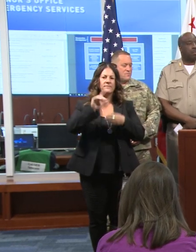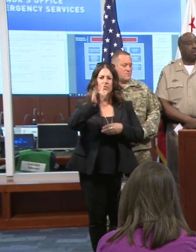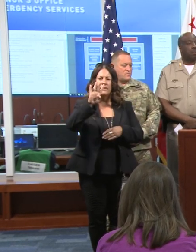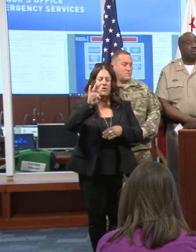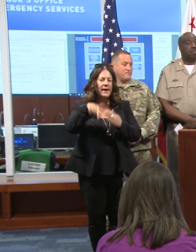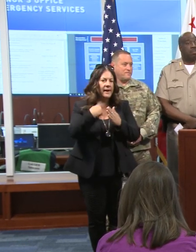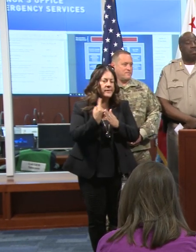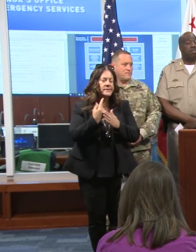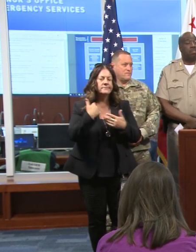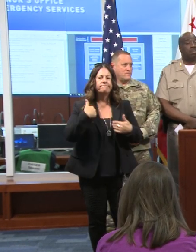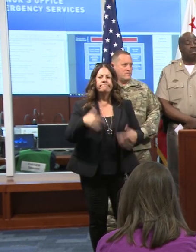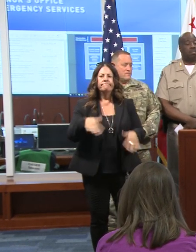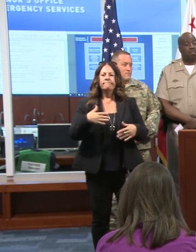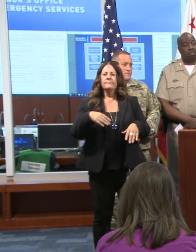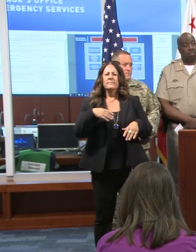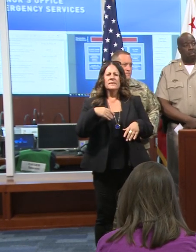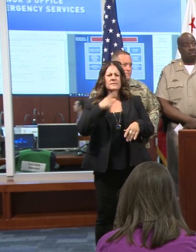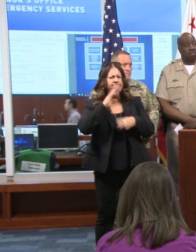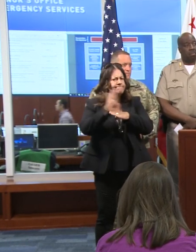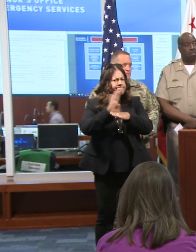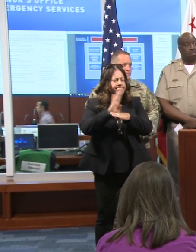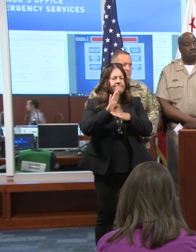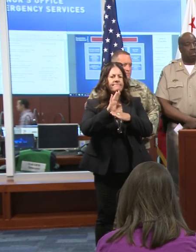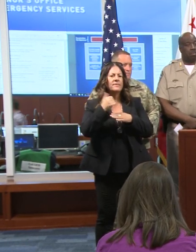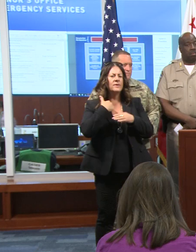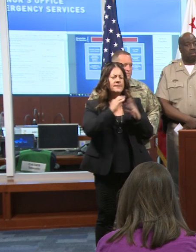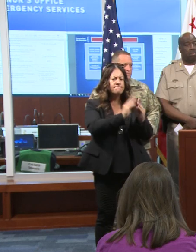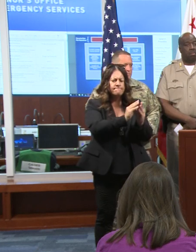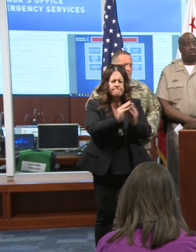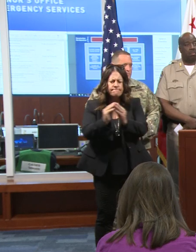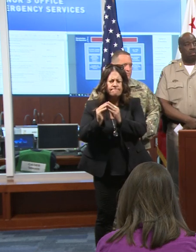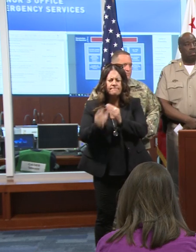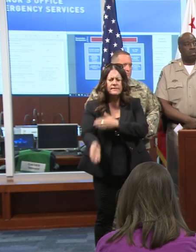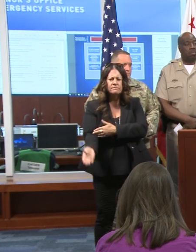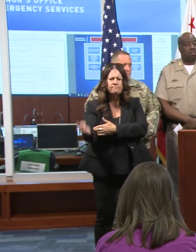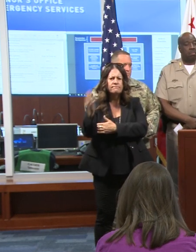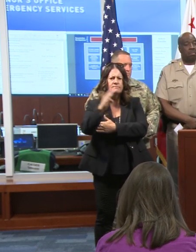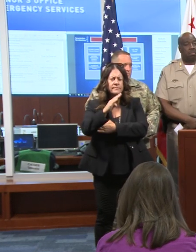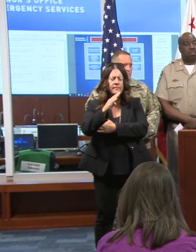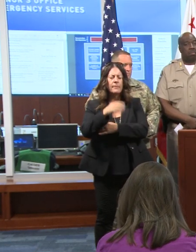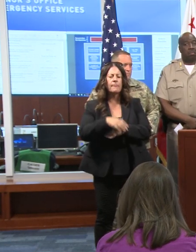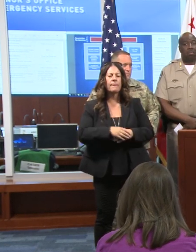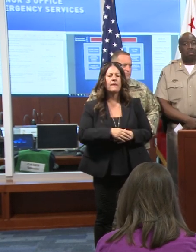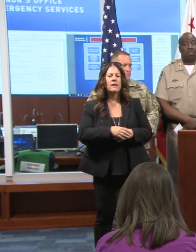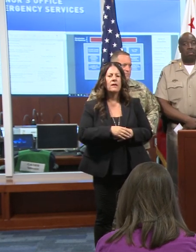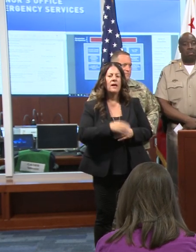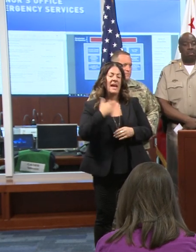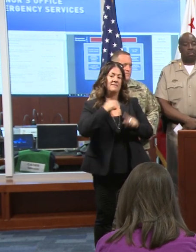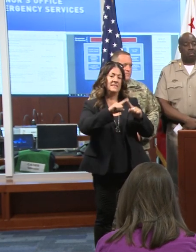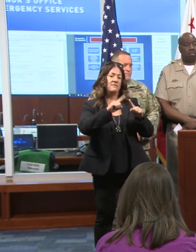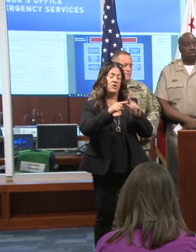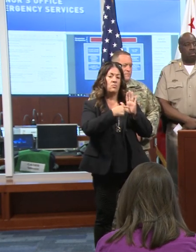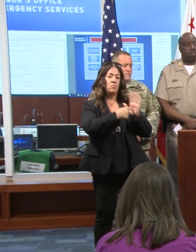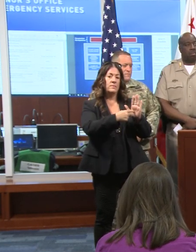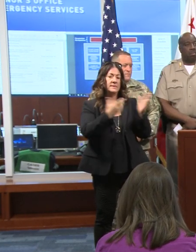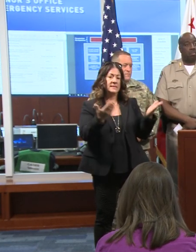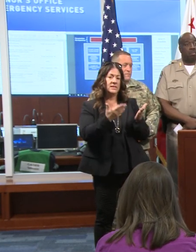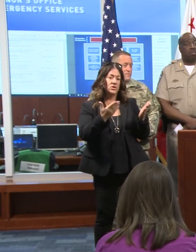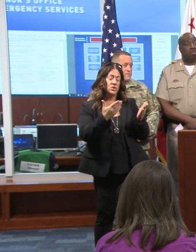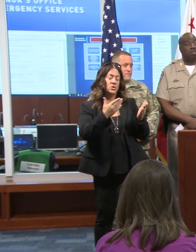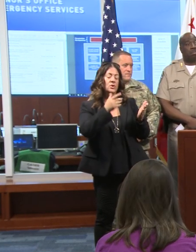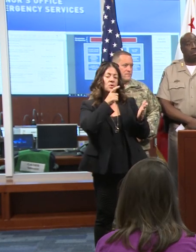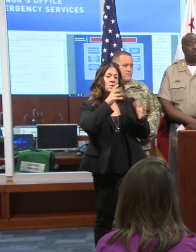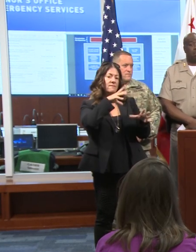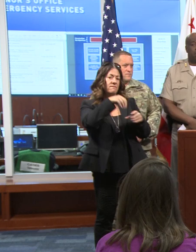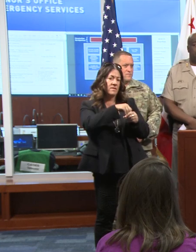have a series of briefings that'll take place for you this morning from the various leads from the agencies that are directly